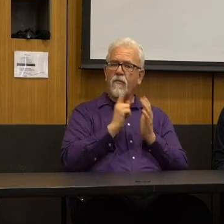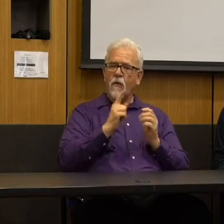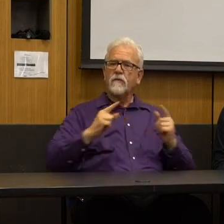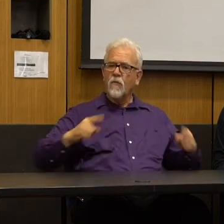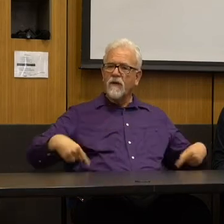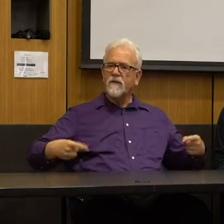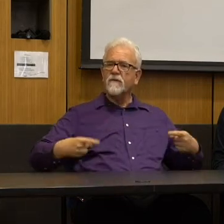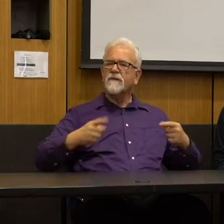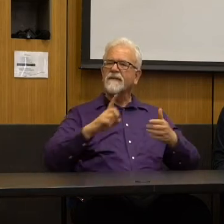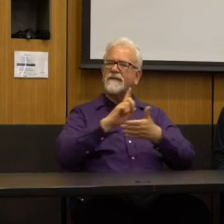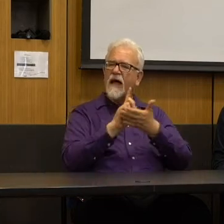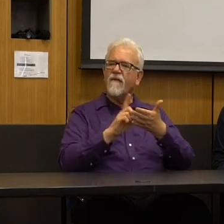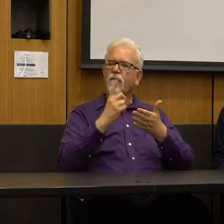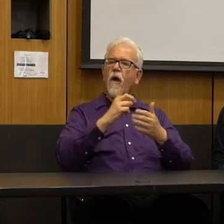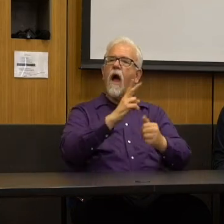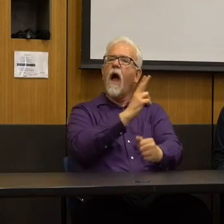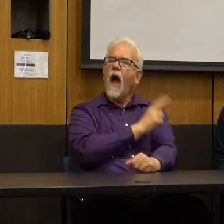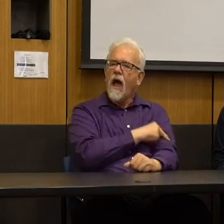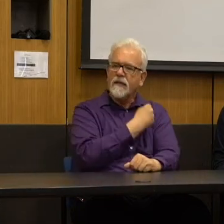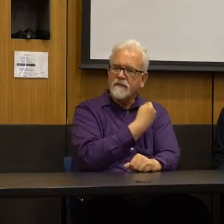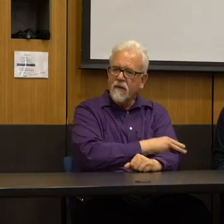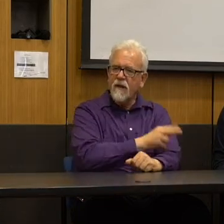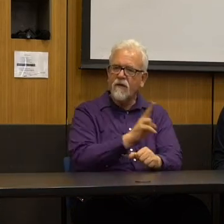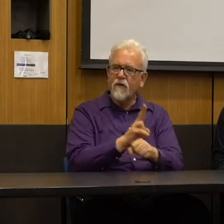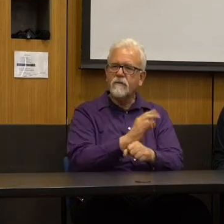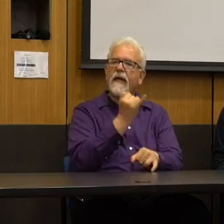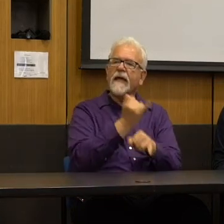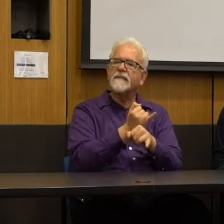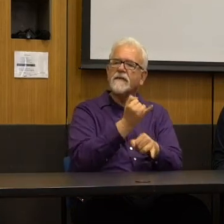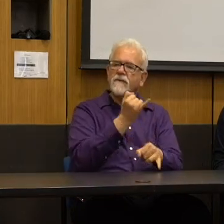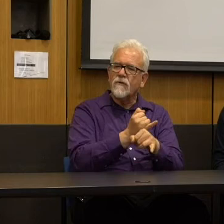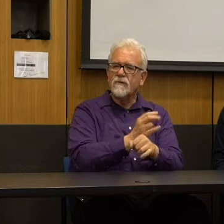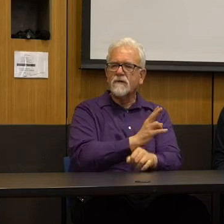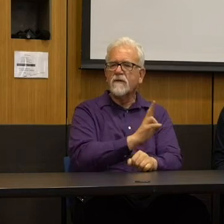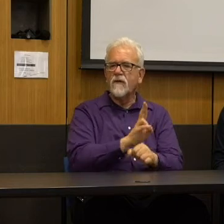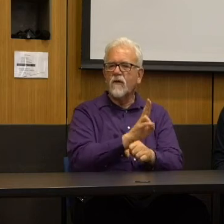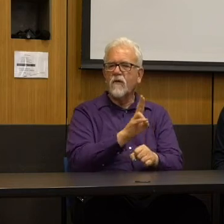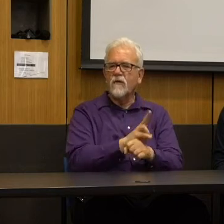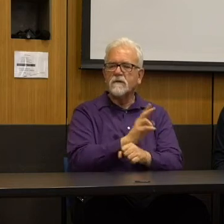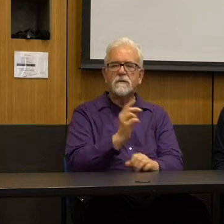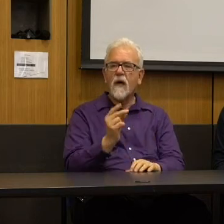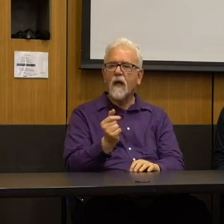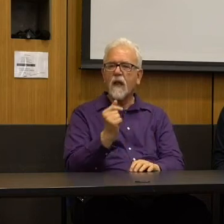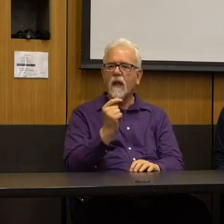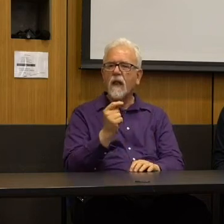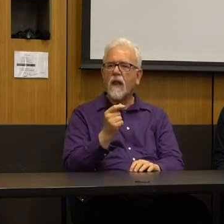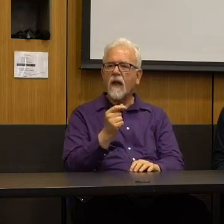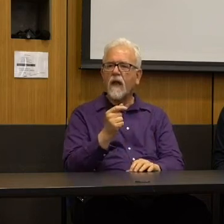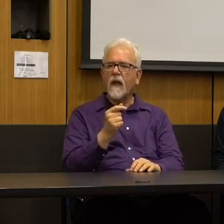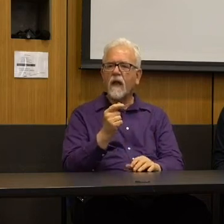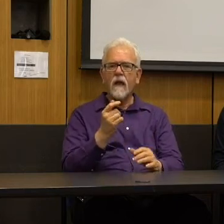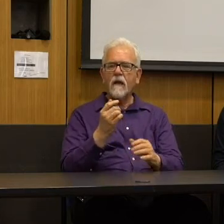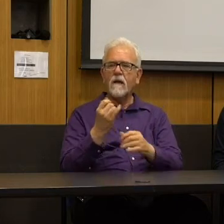designed for hospital use and institutional use. And suddenly there's an independent living movement